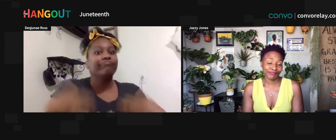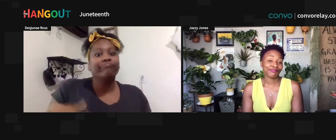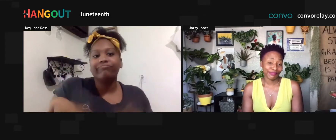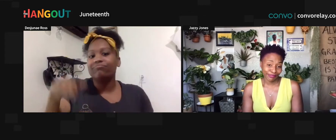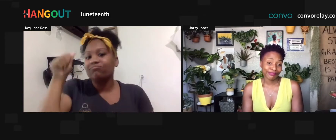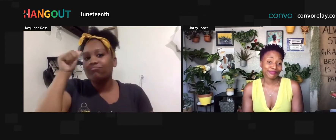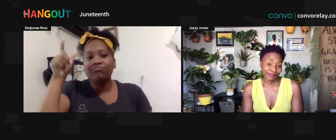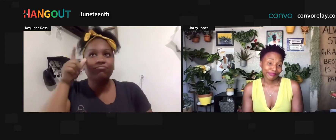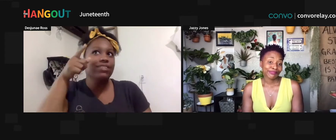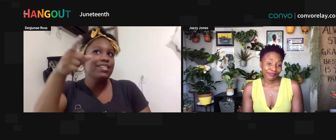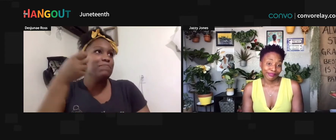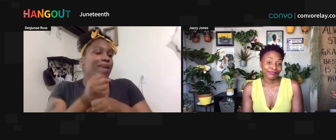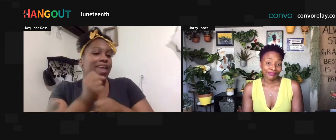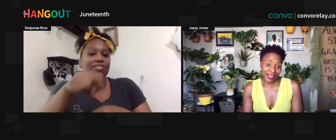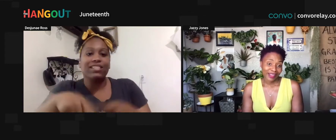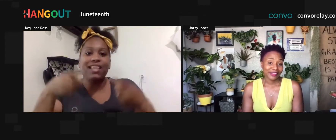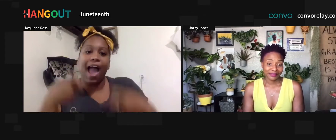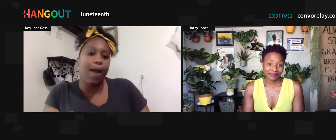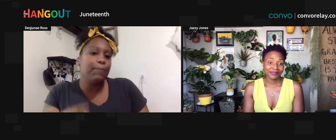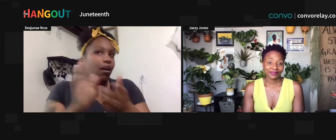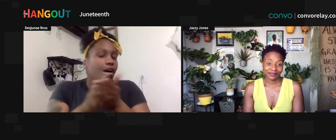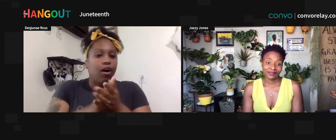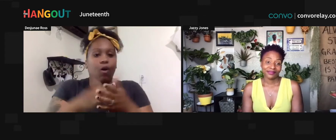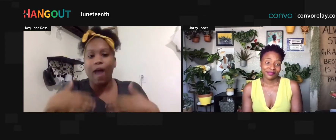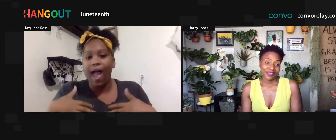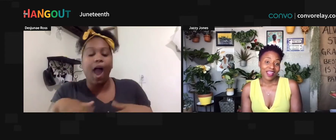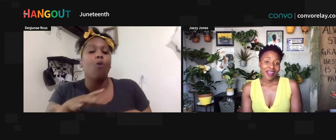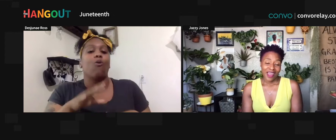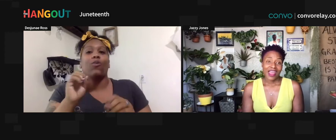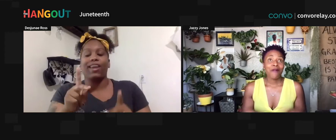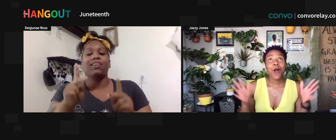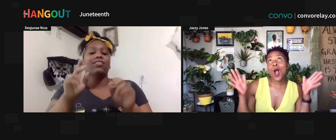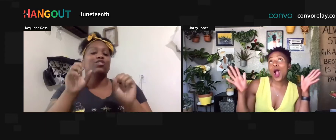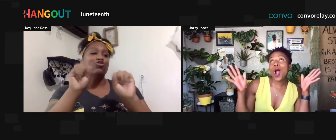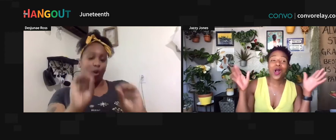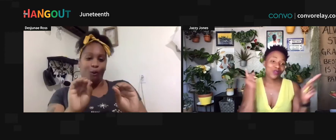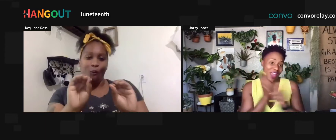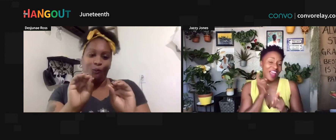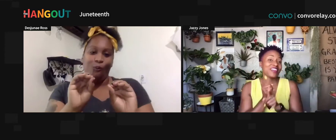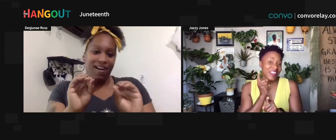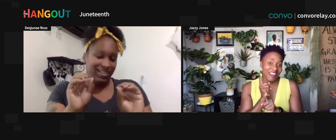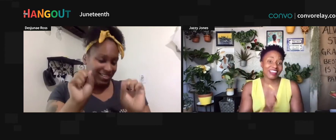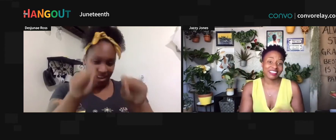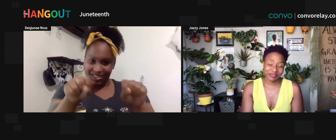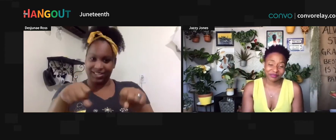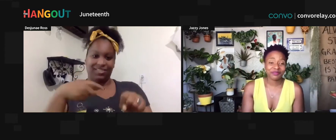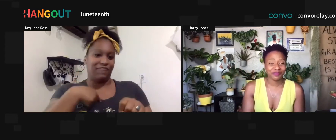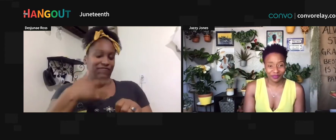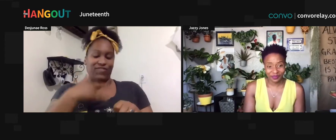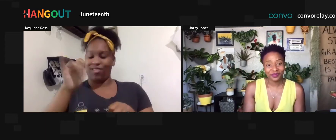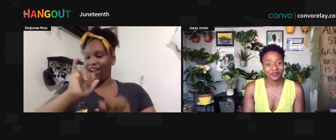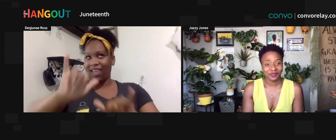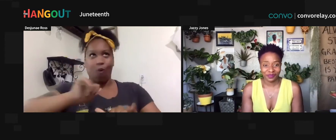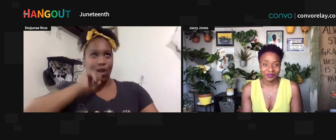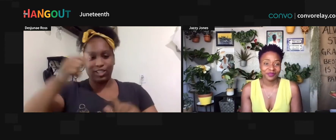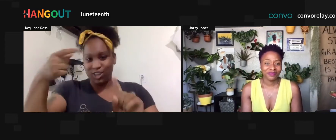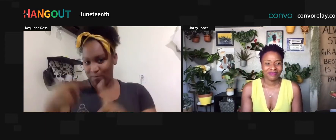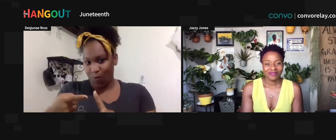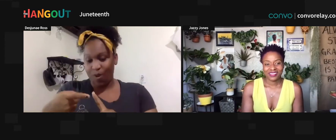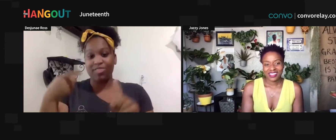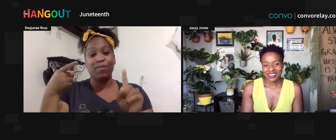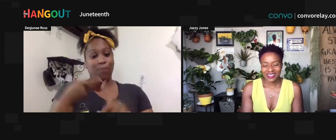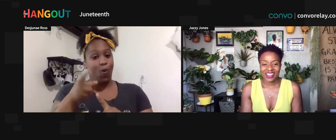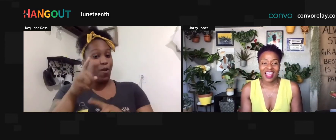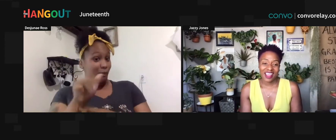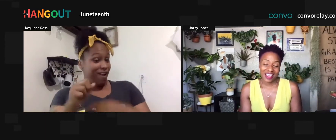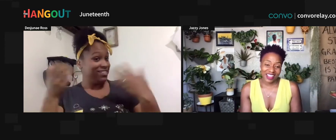made that happen, which was Abraham Lincoln. He was the one that made that happen, and they spotlight him. So I felt